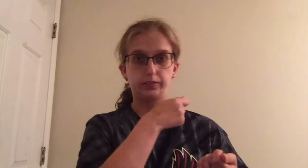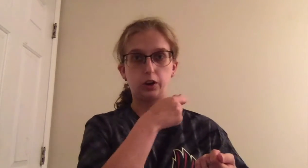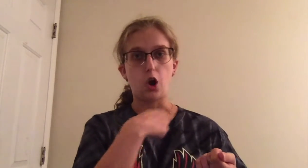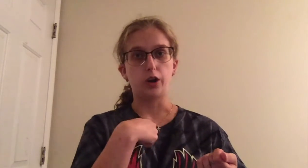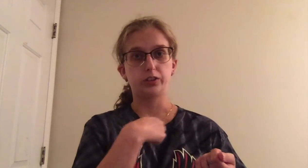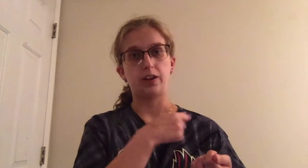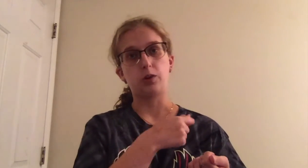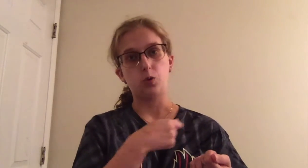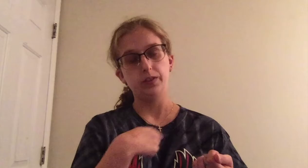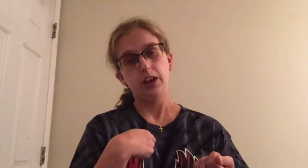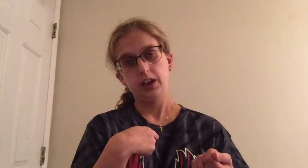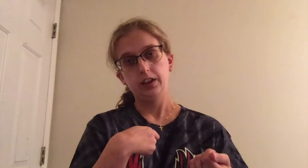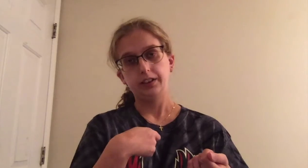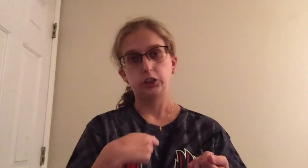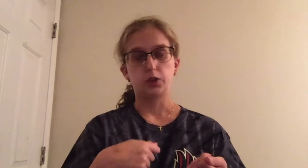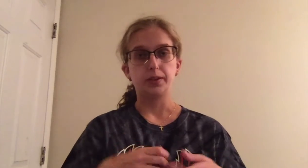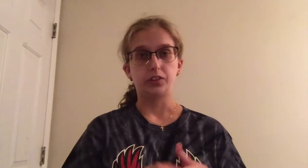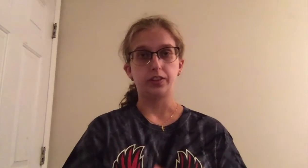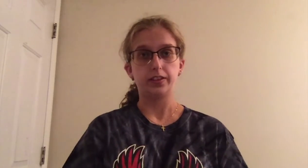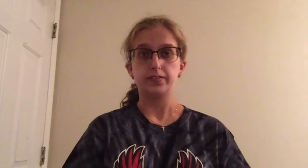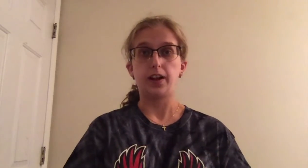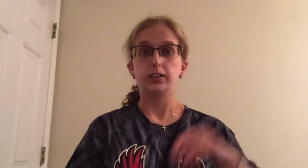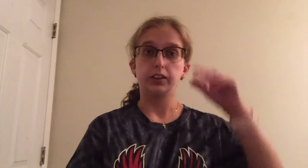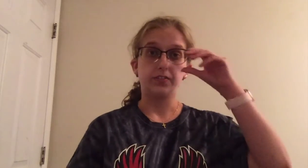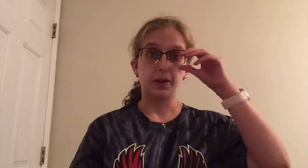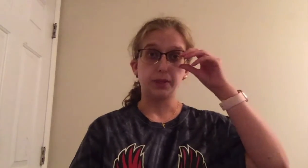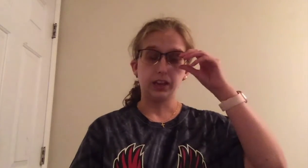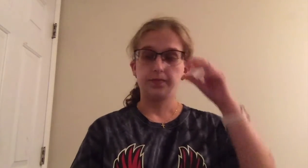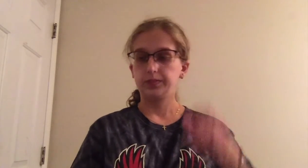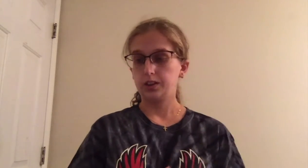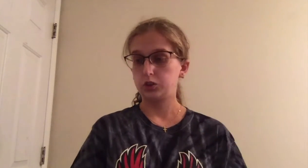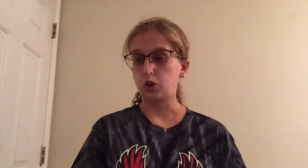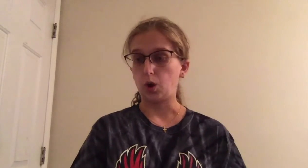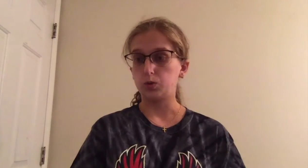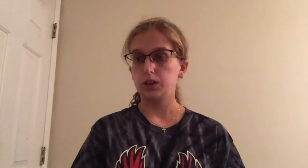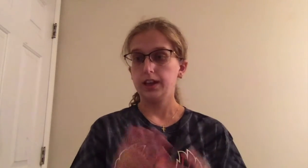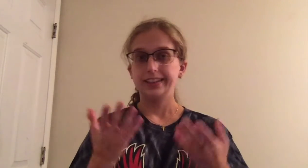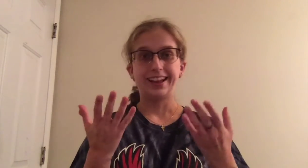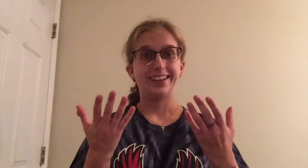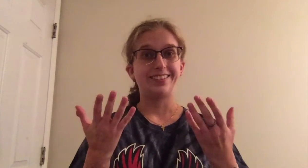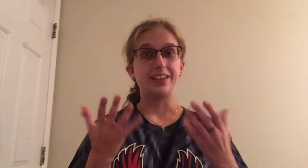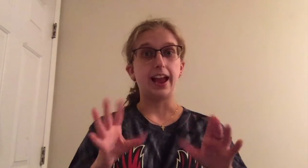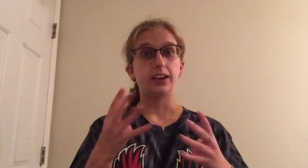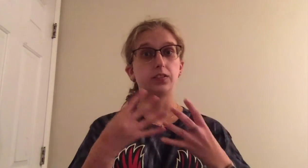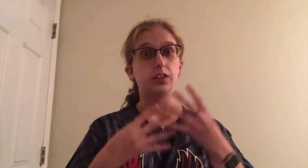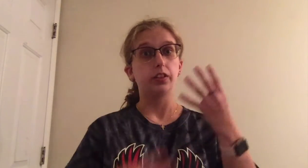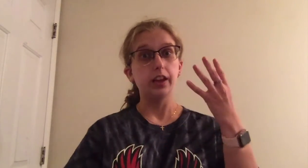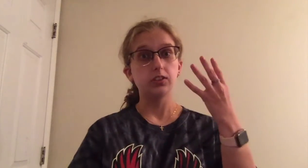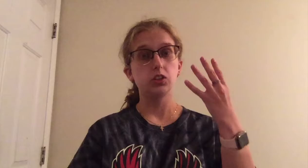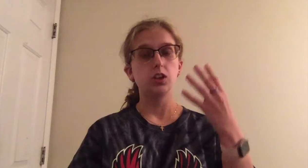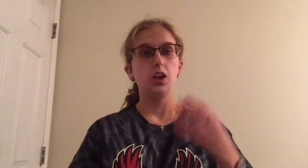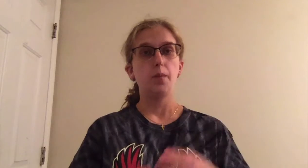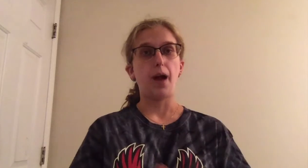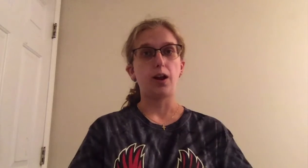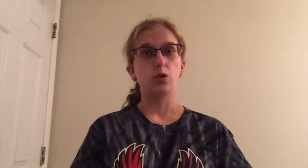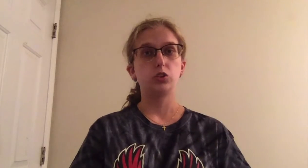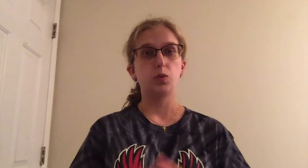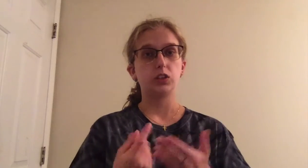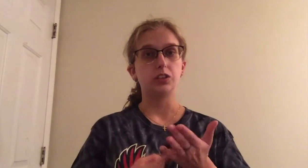are several instruments in the violin family. So that is the end of the list, but I also want to